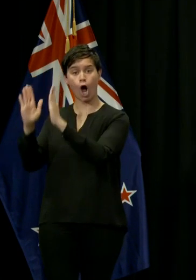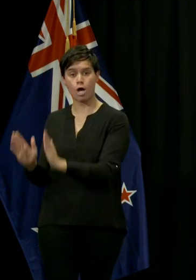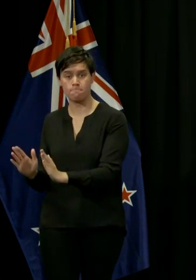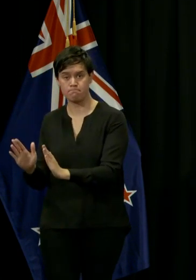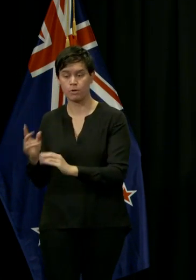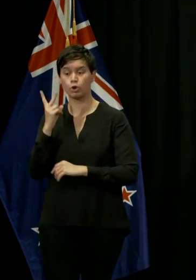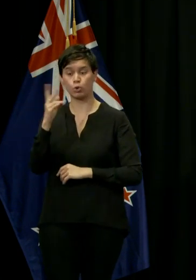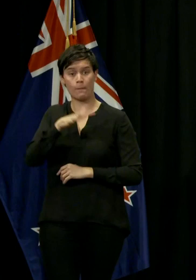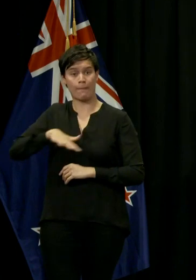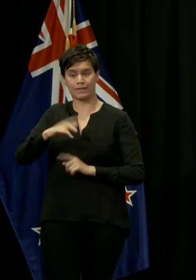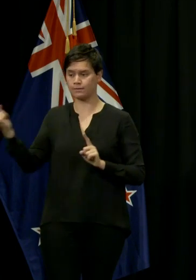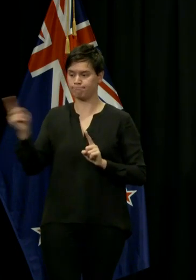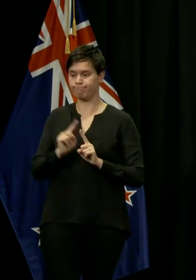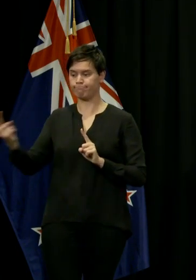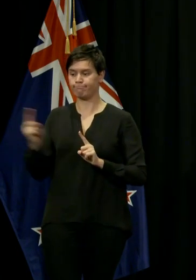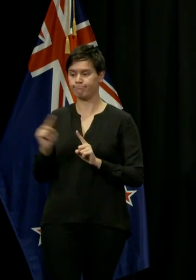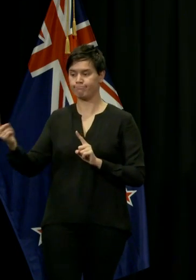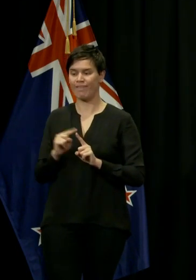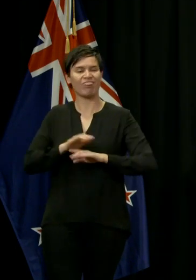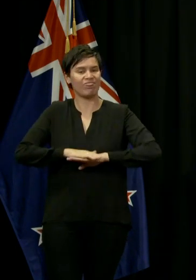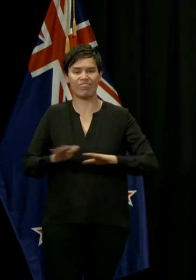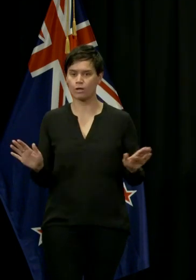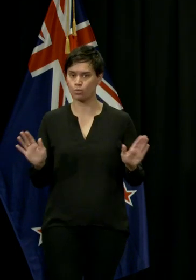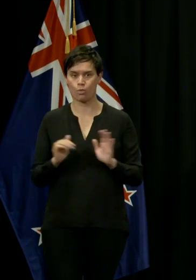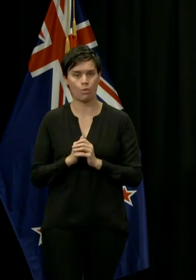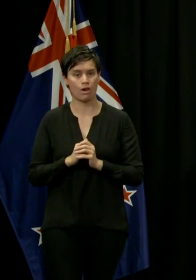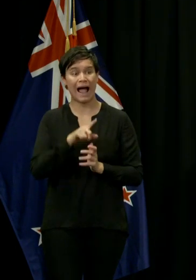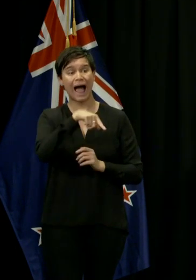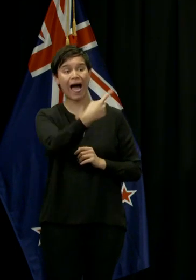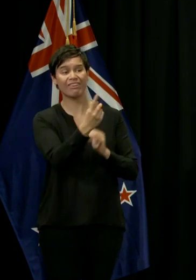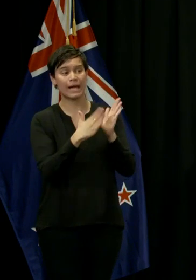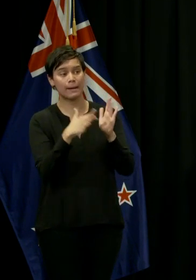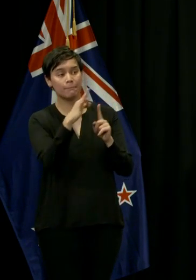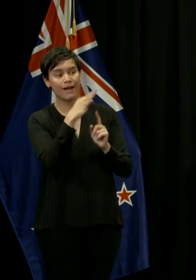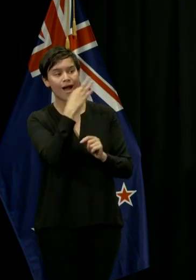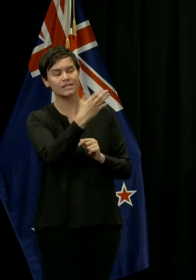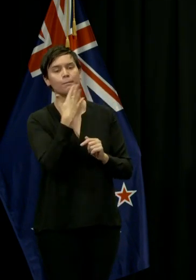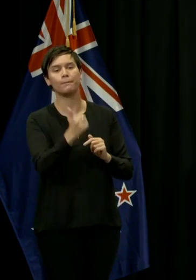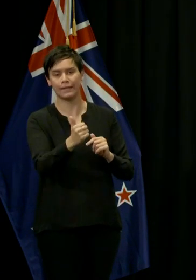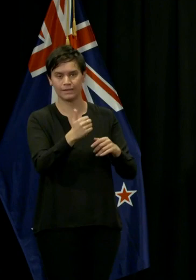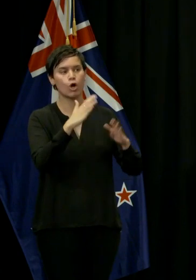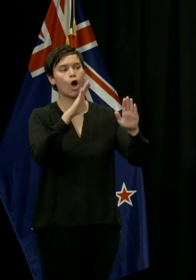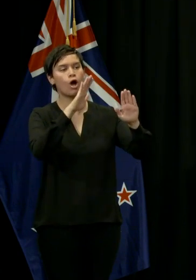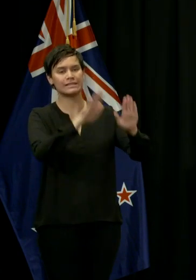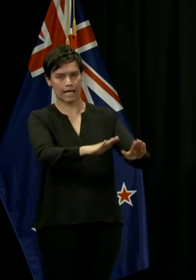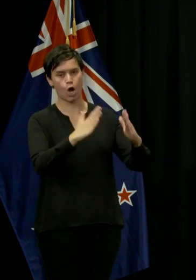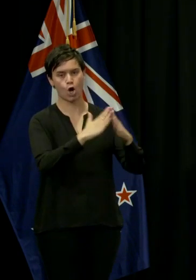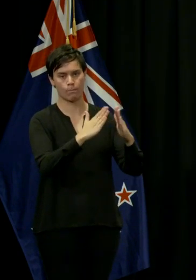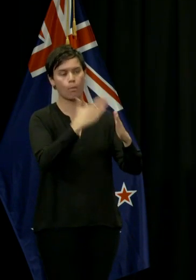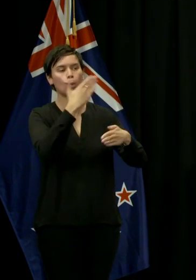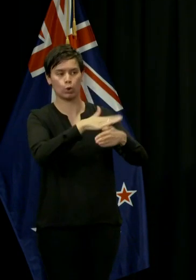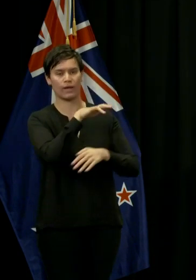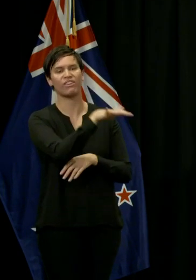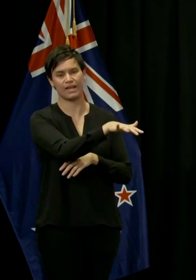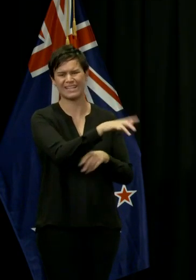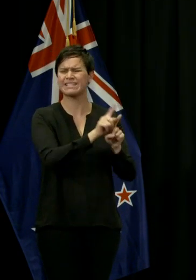other ministers, they have been told to work from home in the same way that other New Zealanders are expected to. And